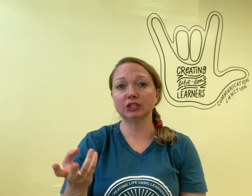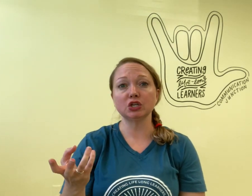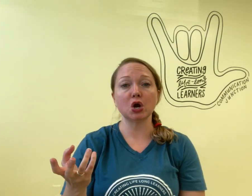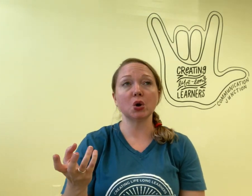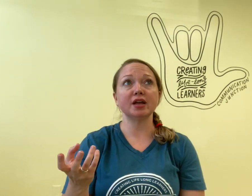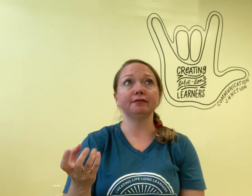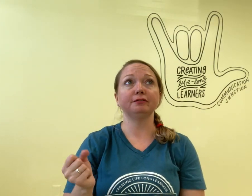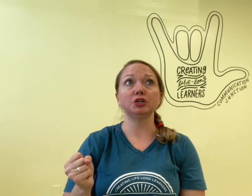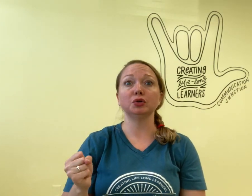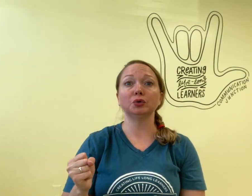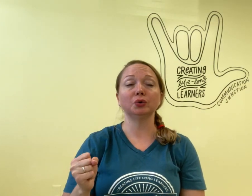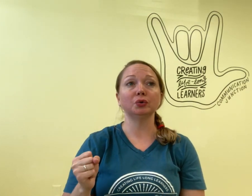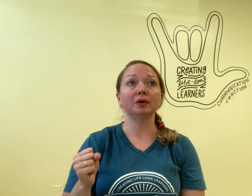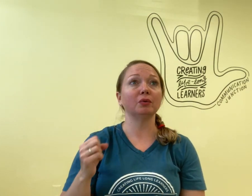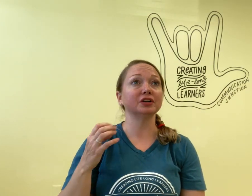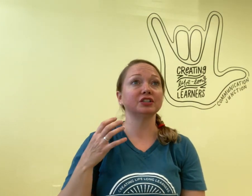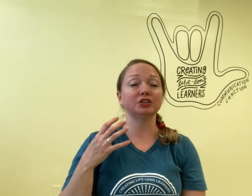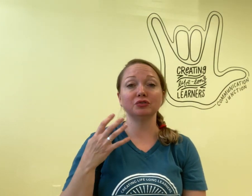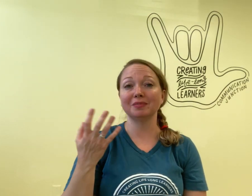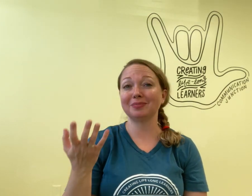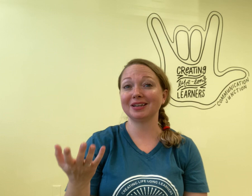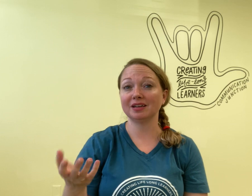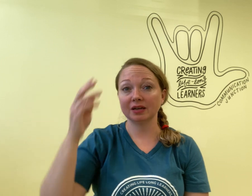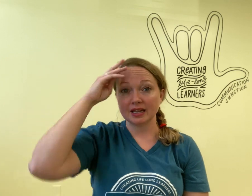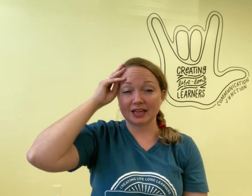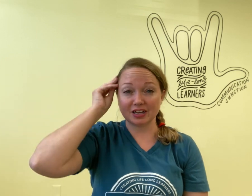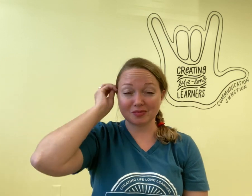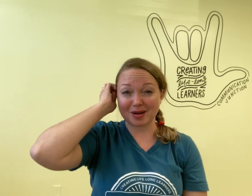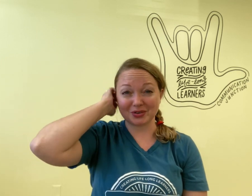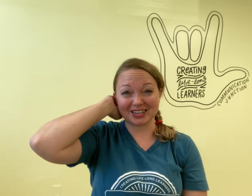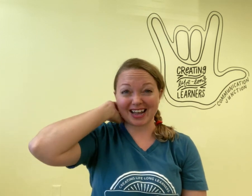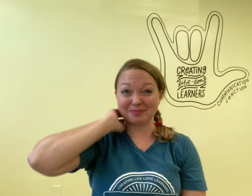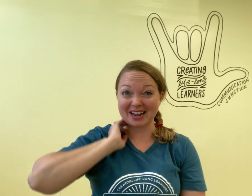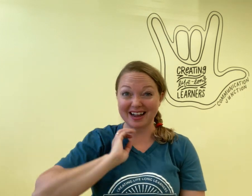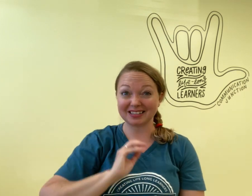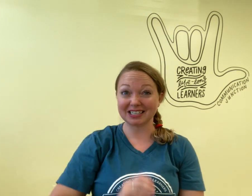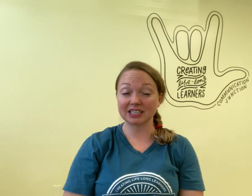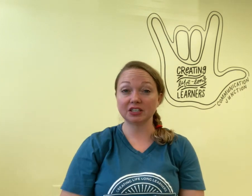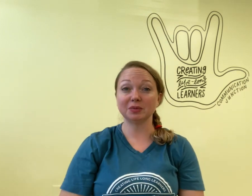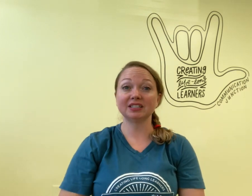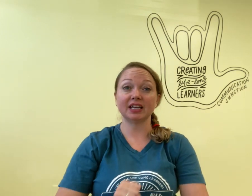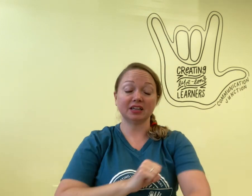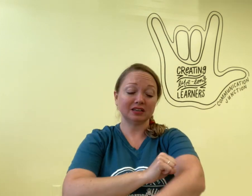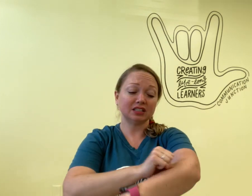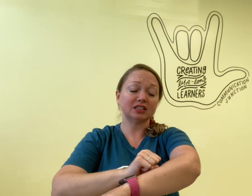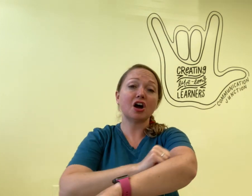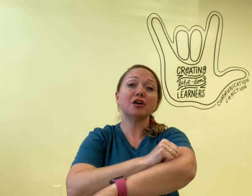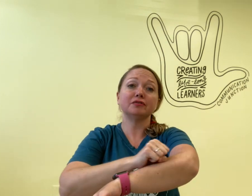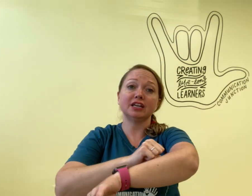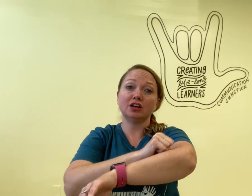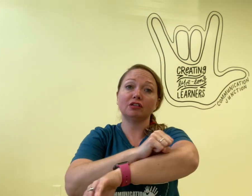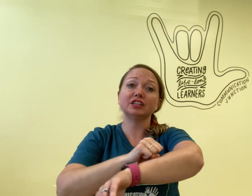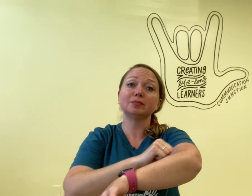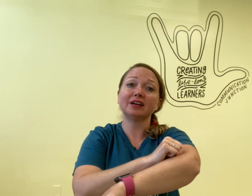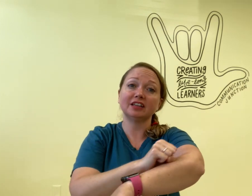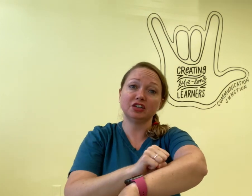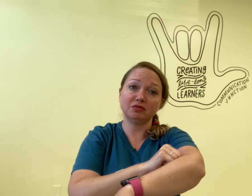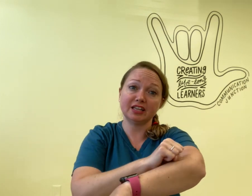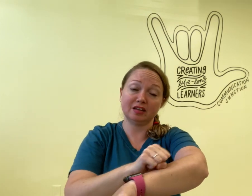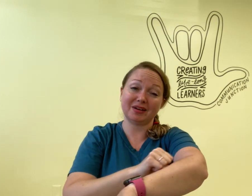So if you were to maybe hit your mom or dad by accident, you would say sorry on the spot that you hit them by